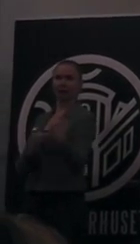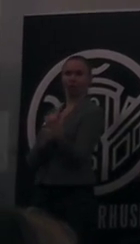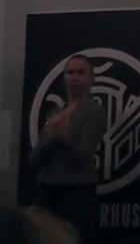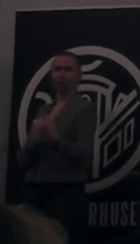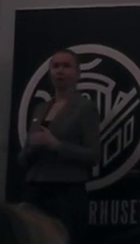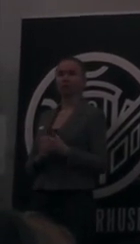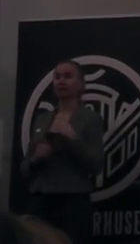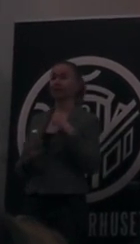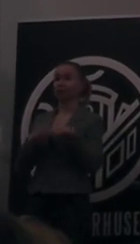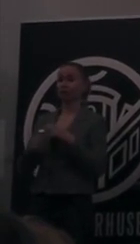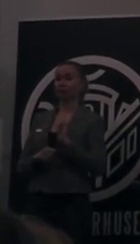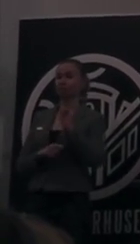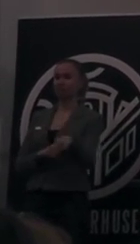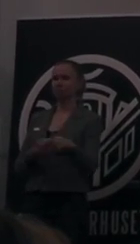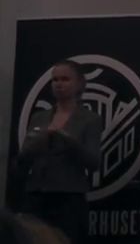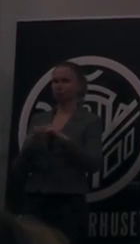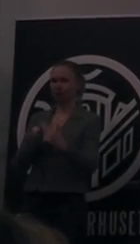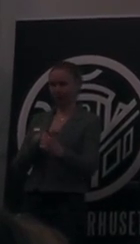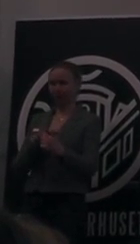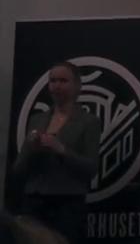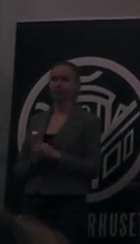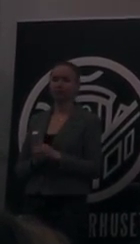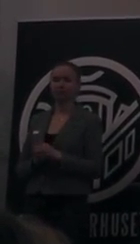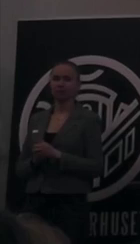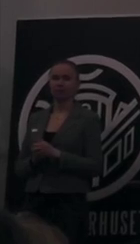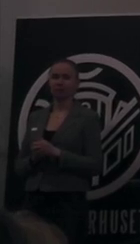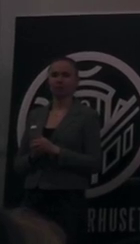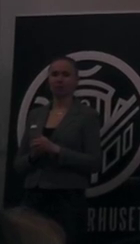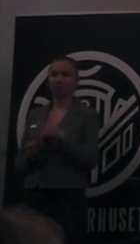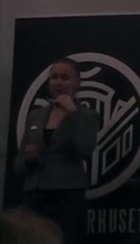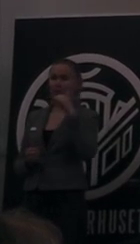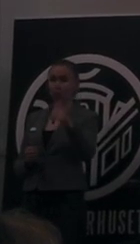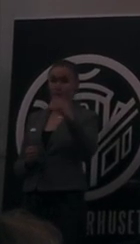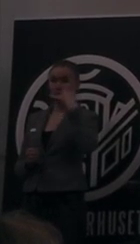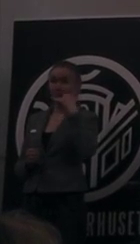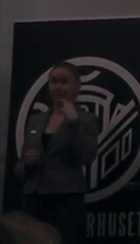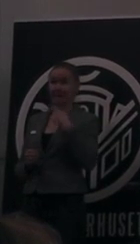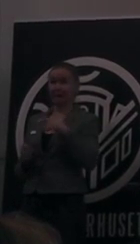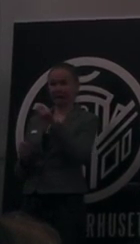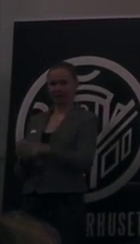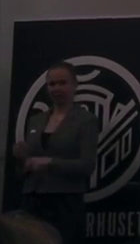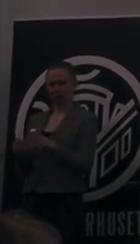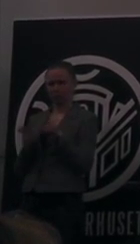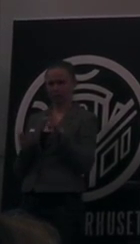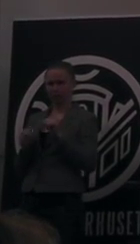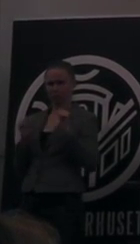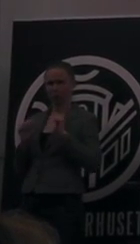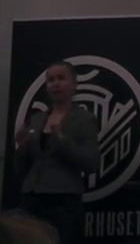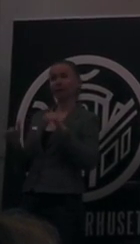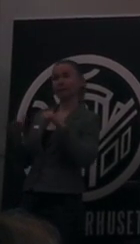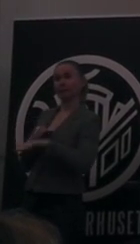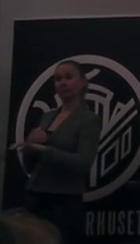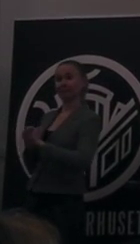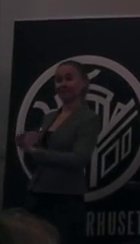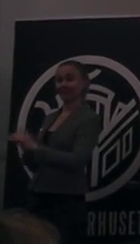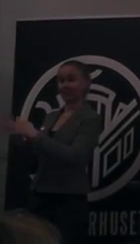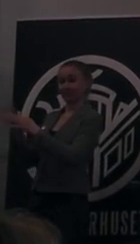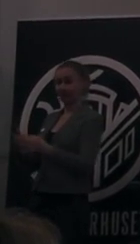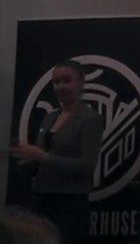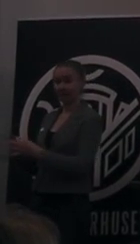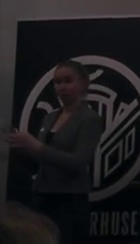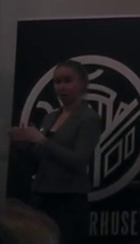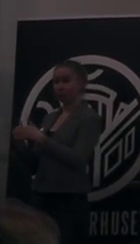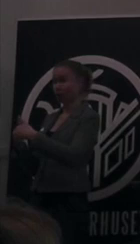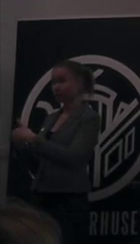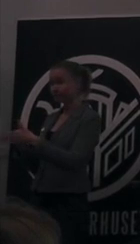Brussels, and I got a telephone call that Milan had gone home to his family's home that night and opened